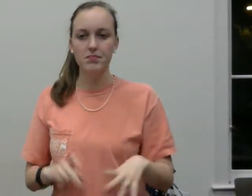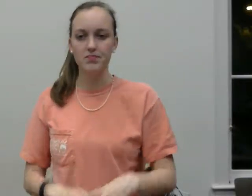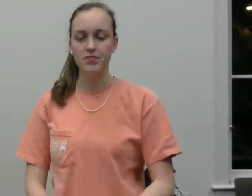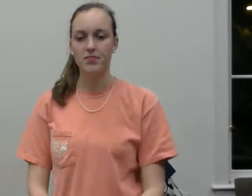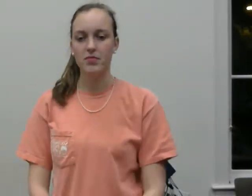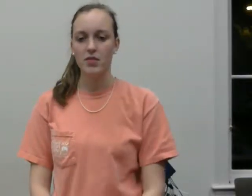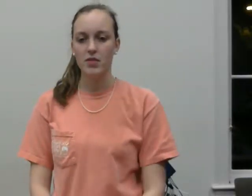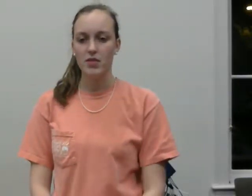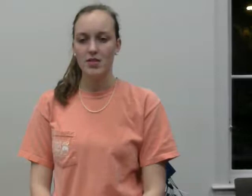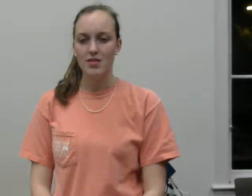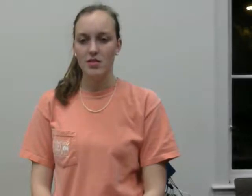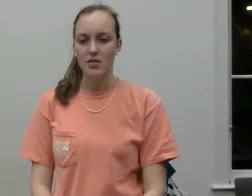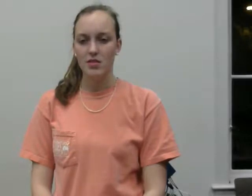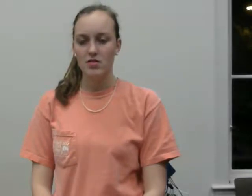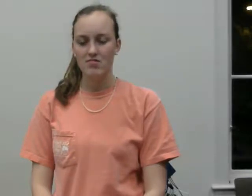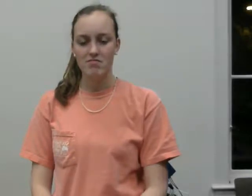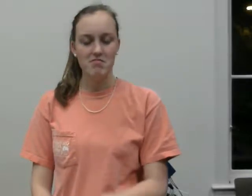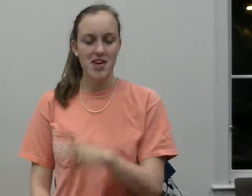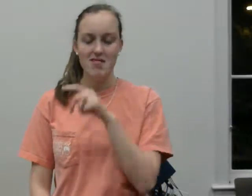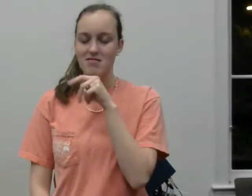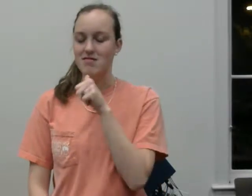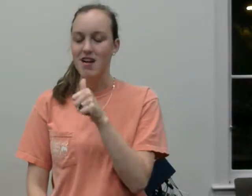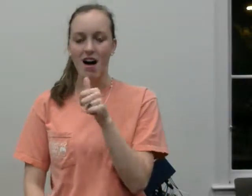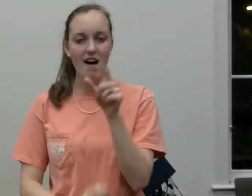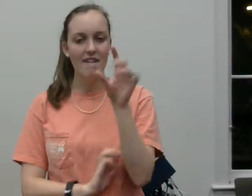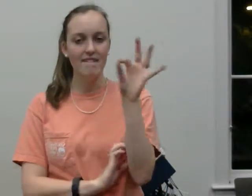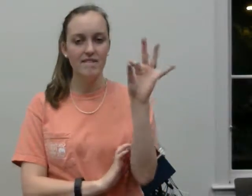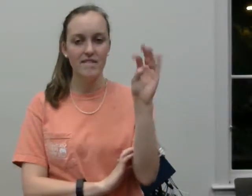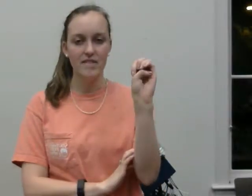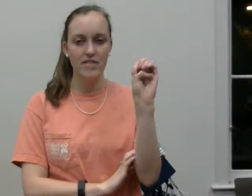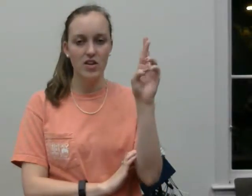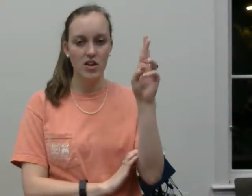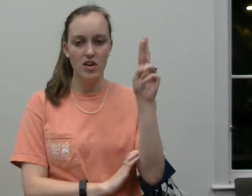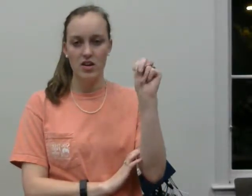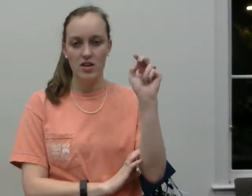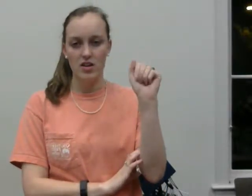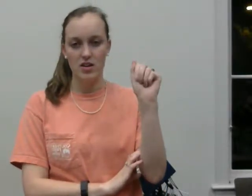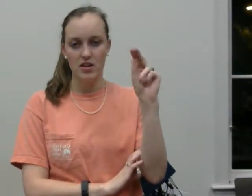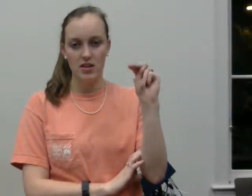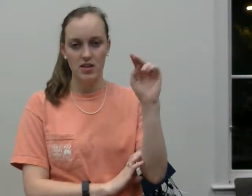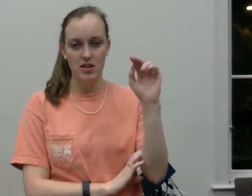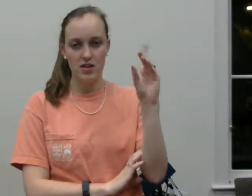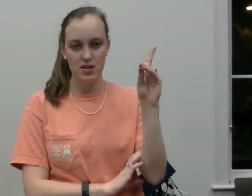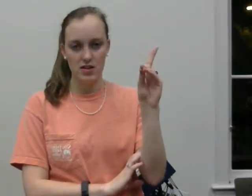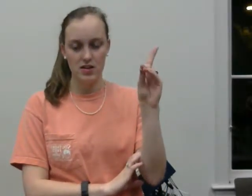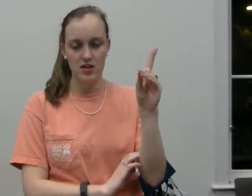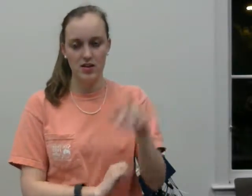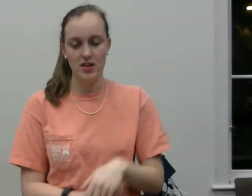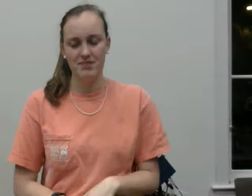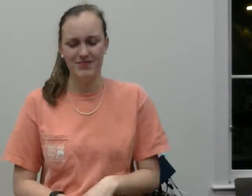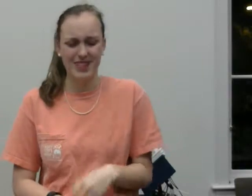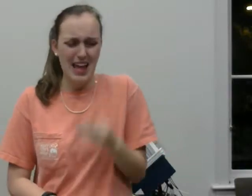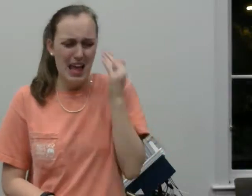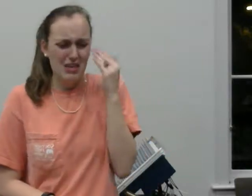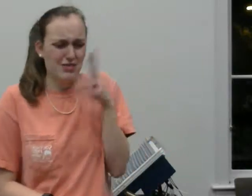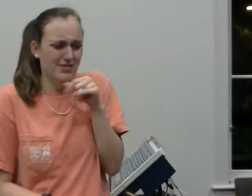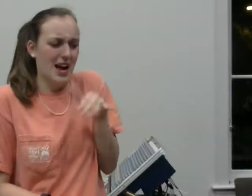But not Ferdinand. He knew they wouldn't pick him, and he didn't care. So he went out under